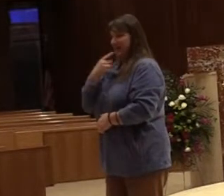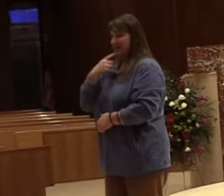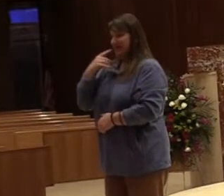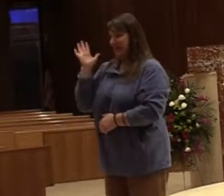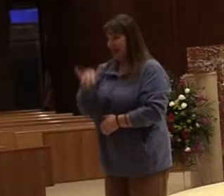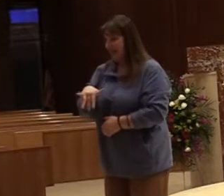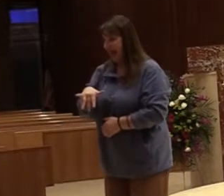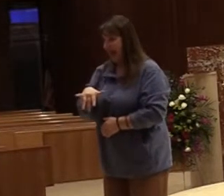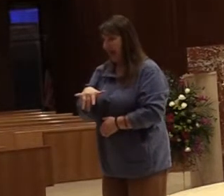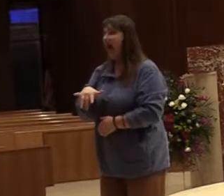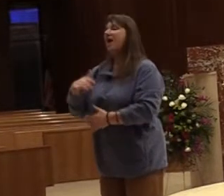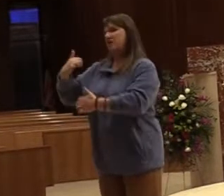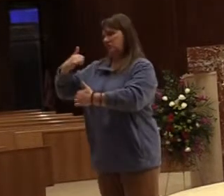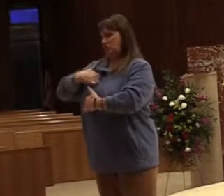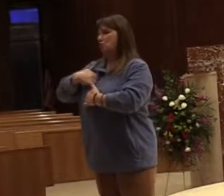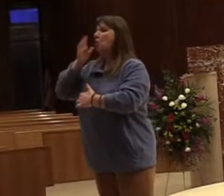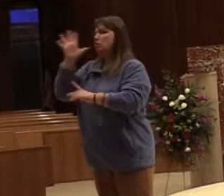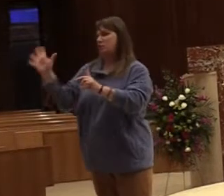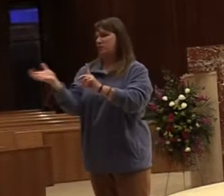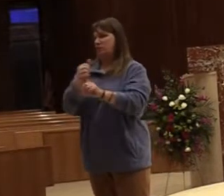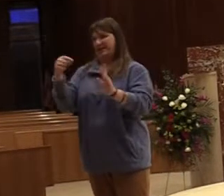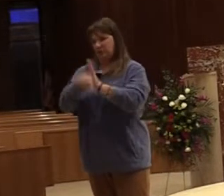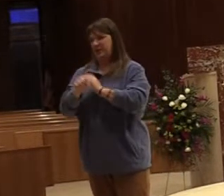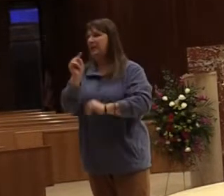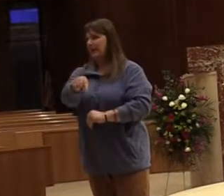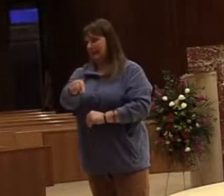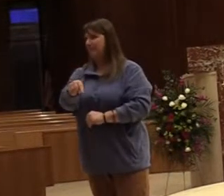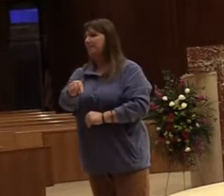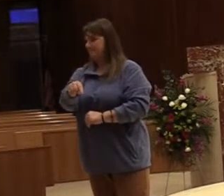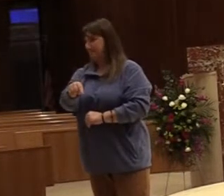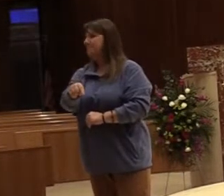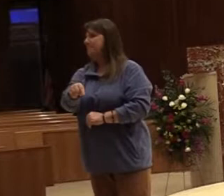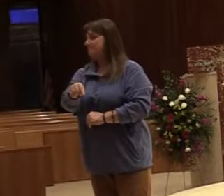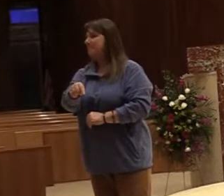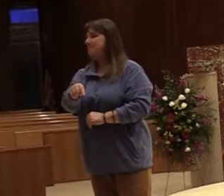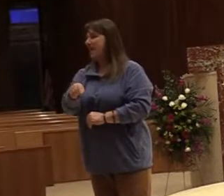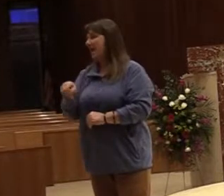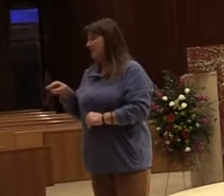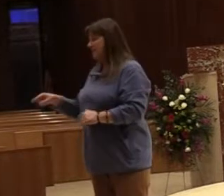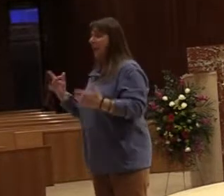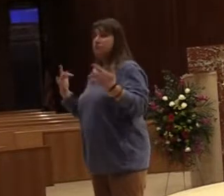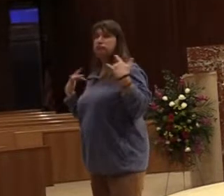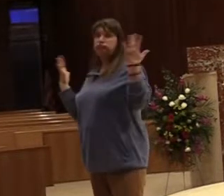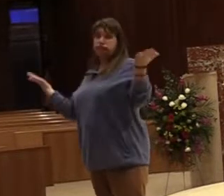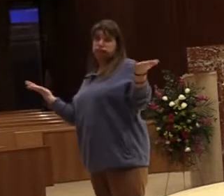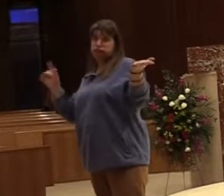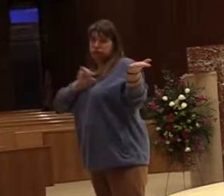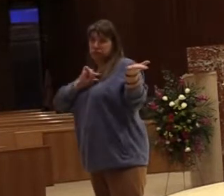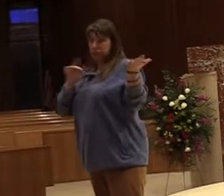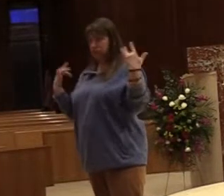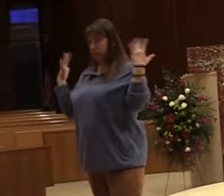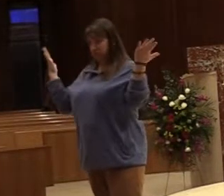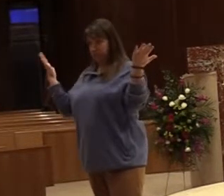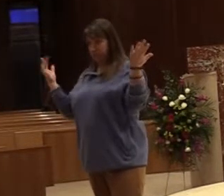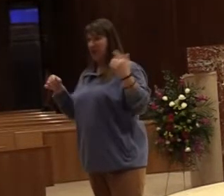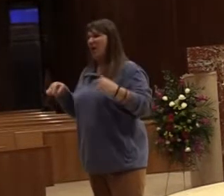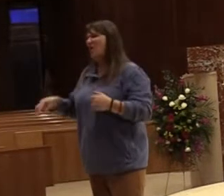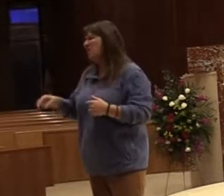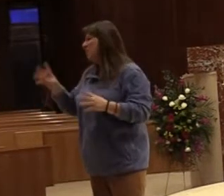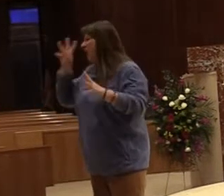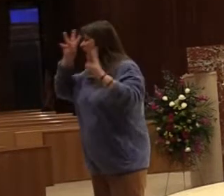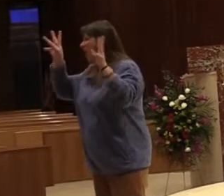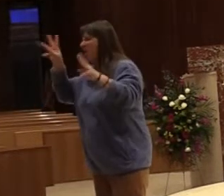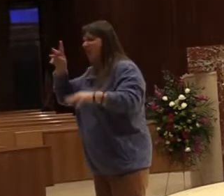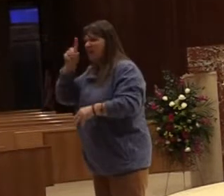the government's behalf. Then they say, "Teacher, we know what you say is right, and you don't